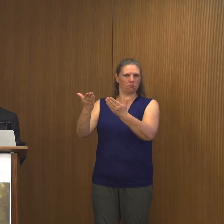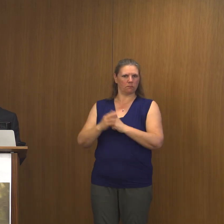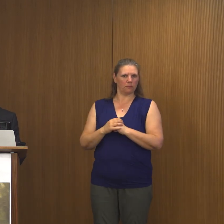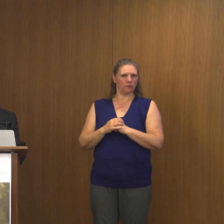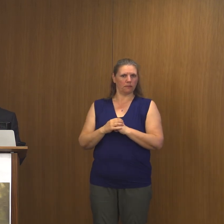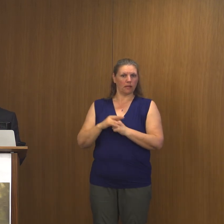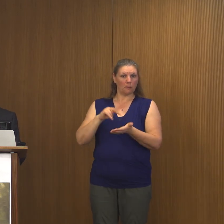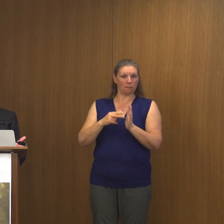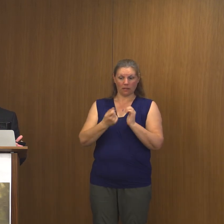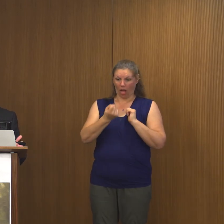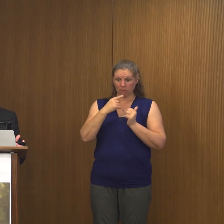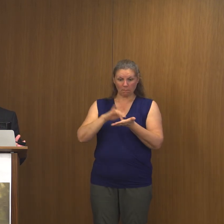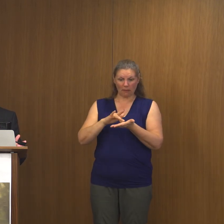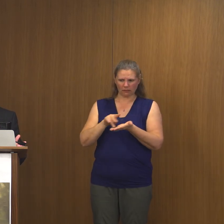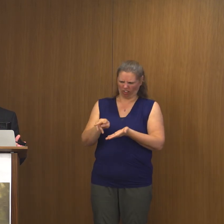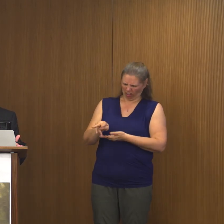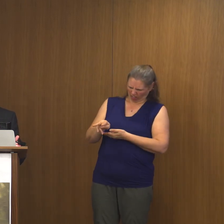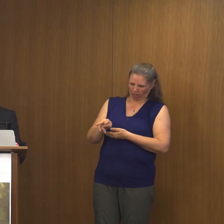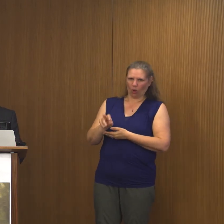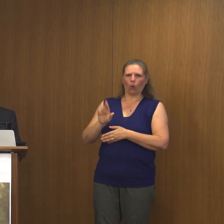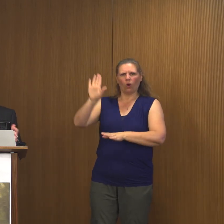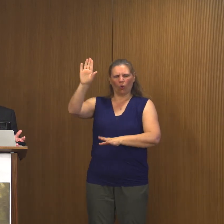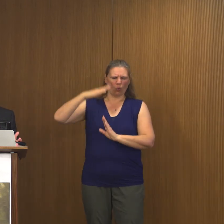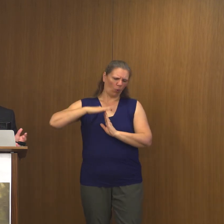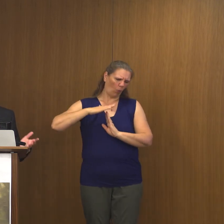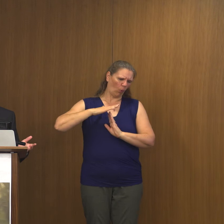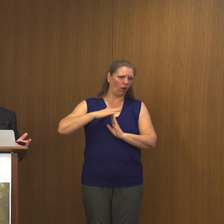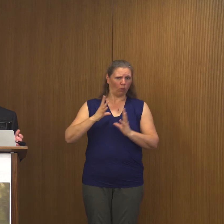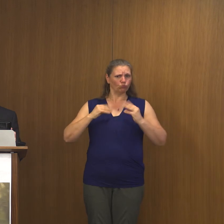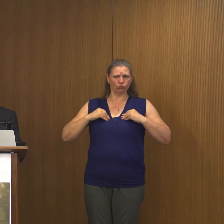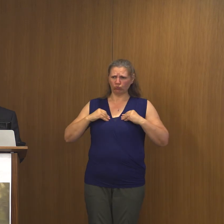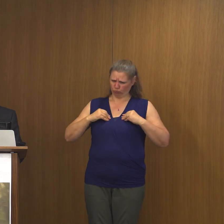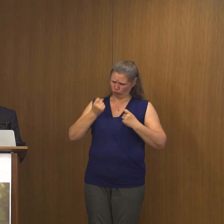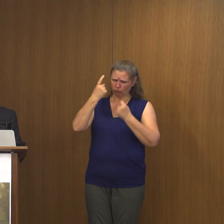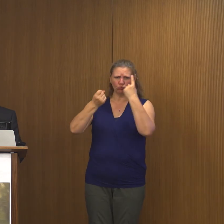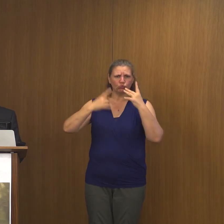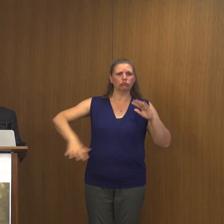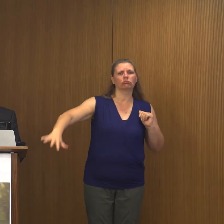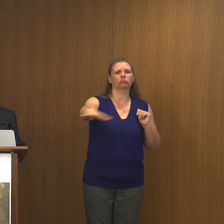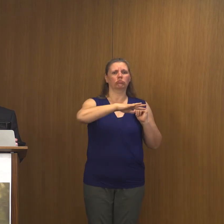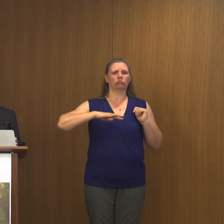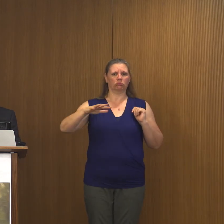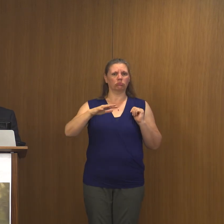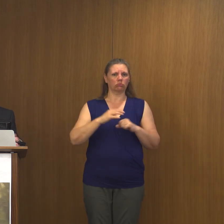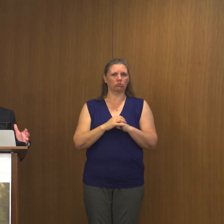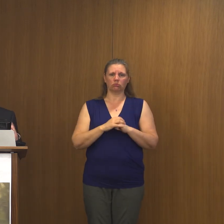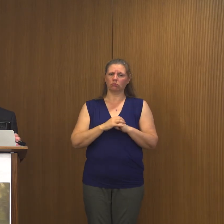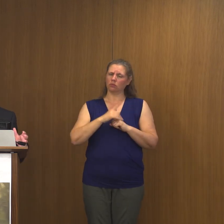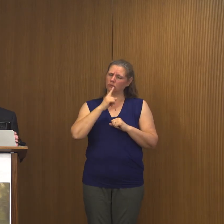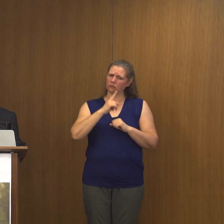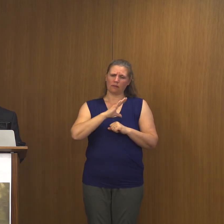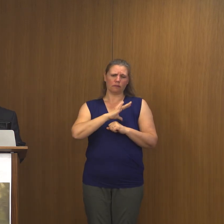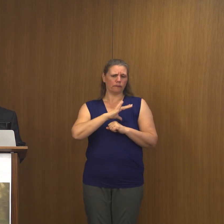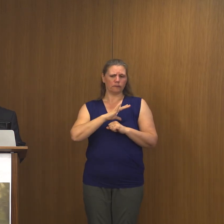take medications or if you have to sit down and take a rest. You're met with acceptance, understanding, and it's a thriving community that's